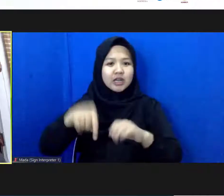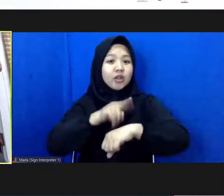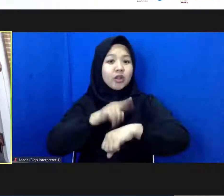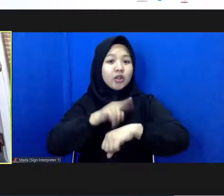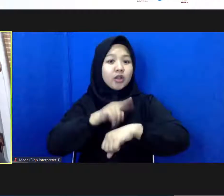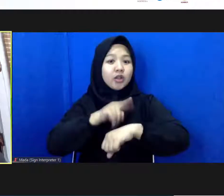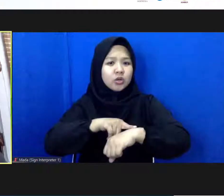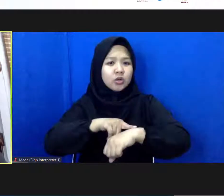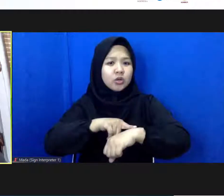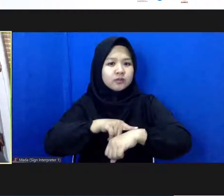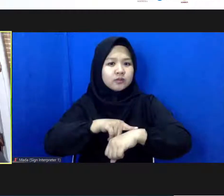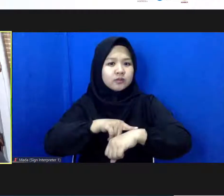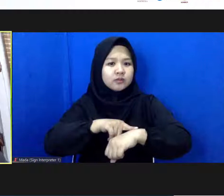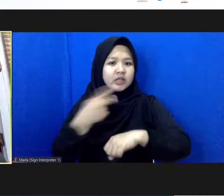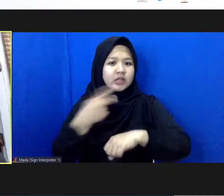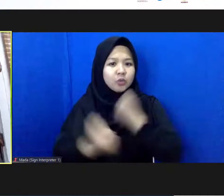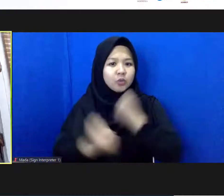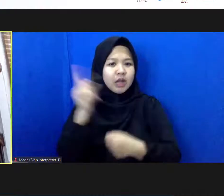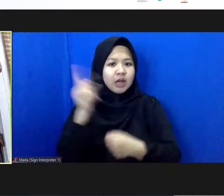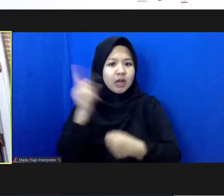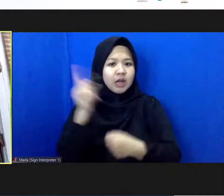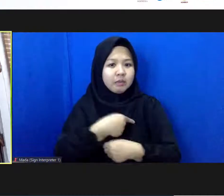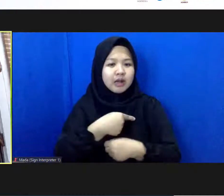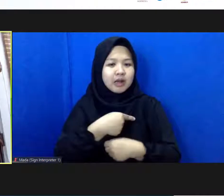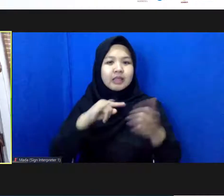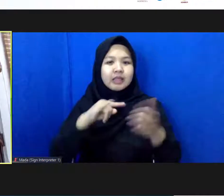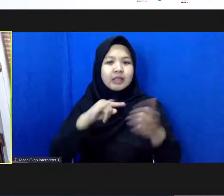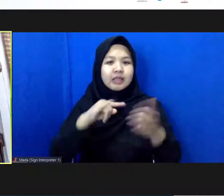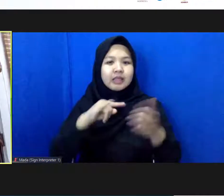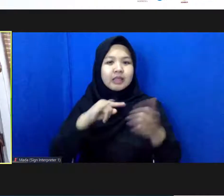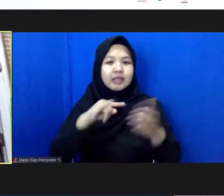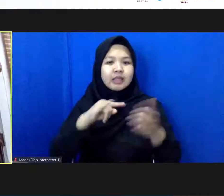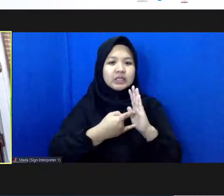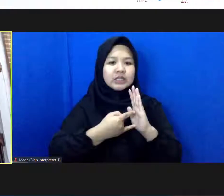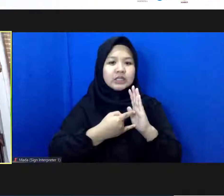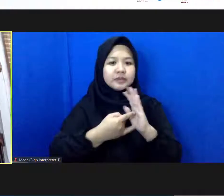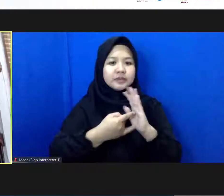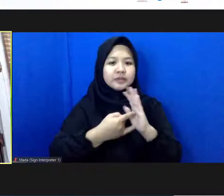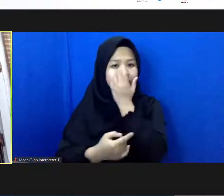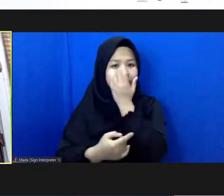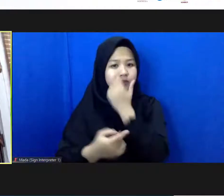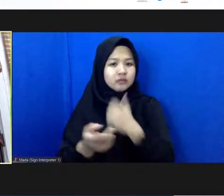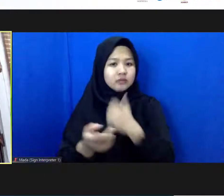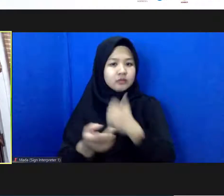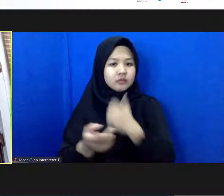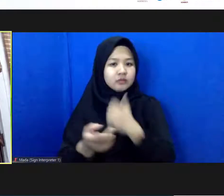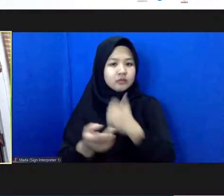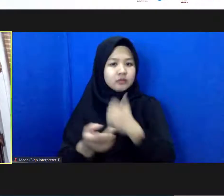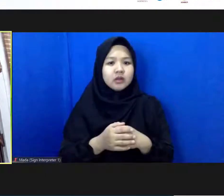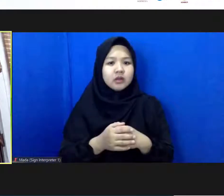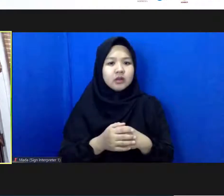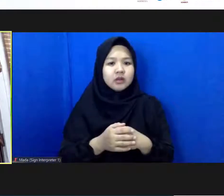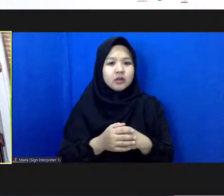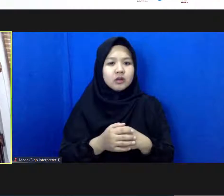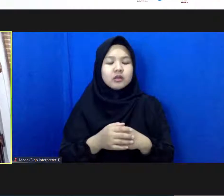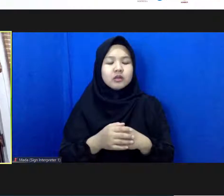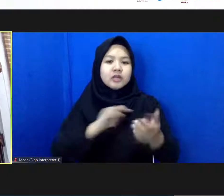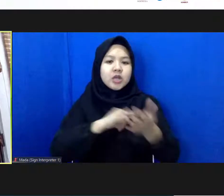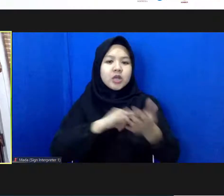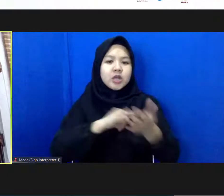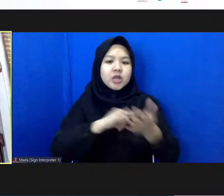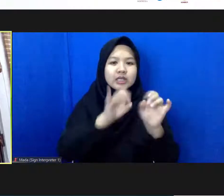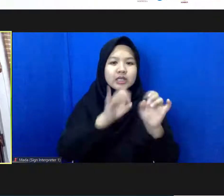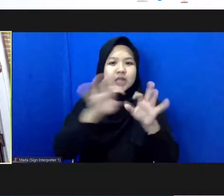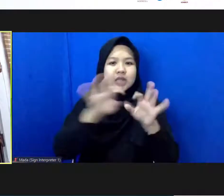we try using the latest technologies and which can kind of help in terms of the work which we are trying to do.